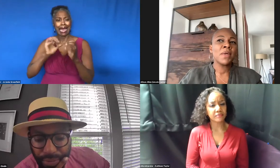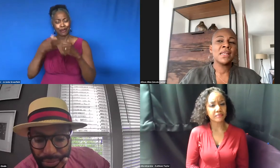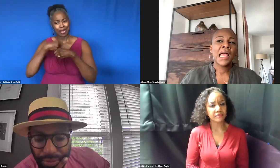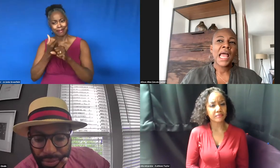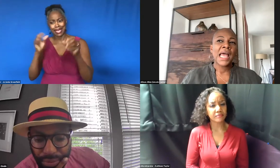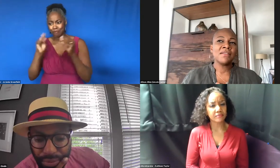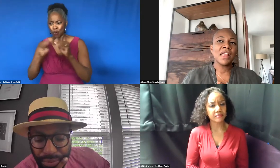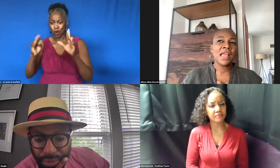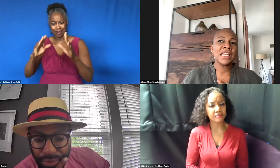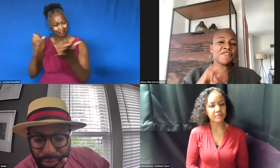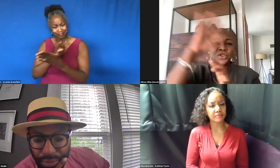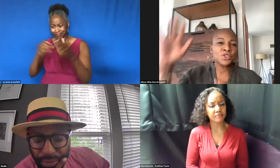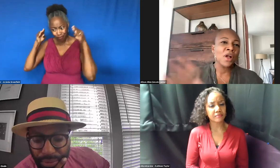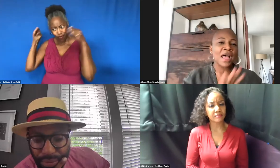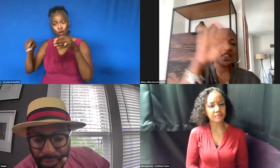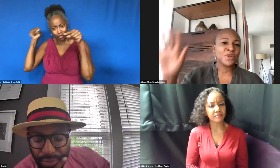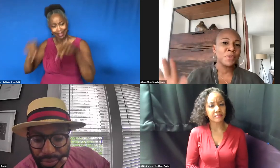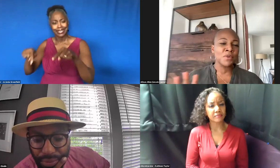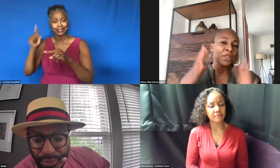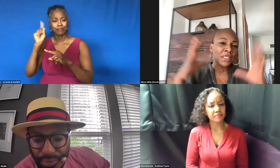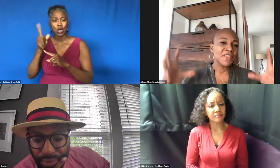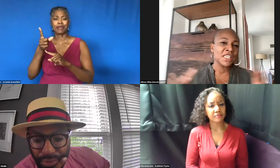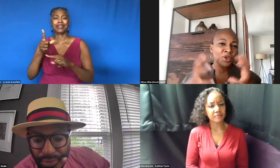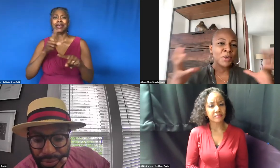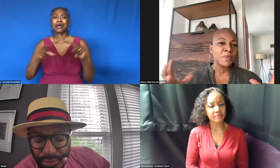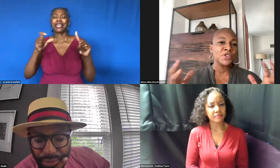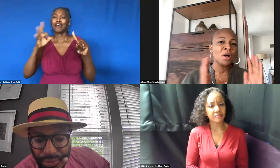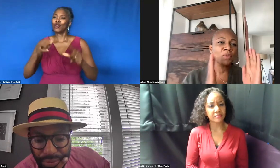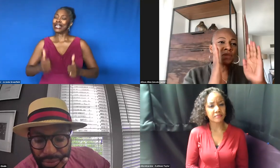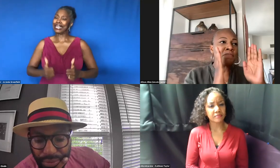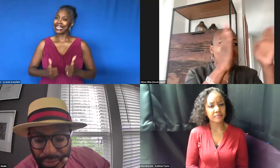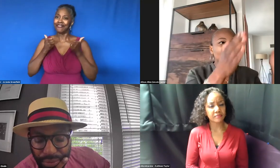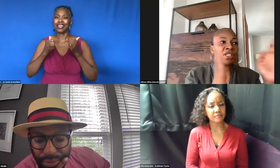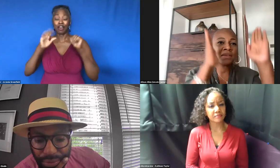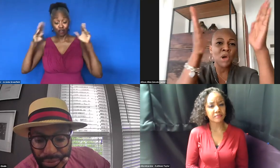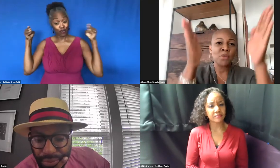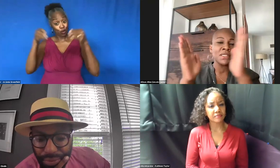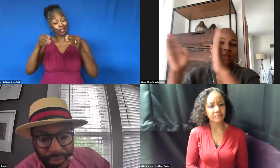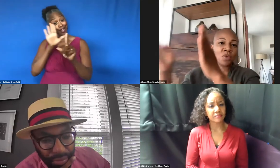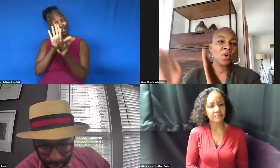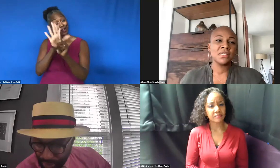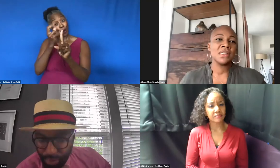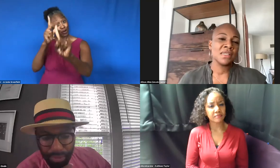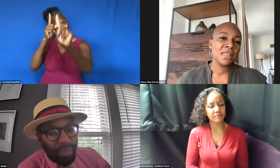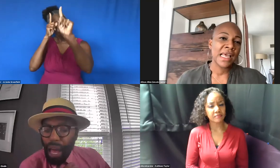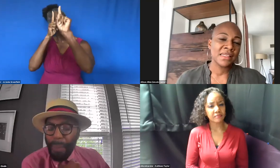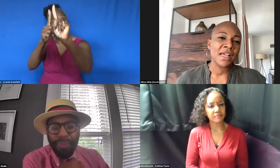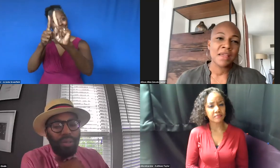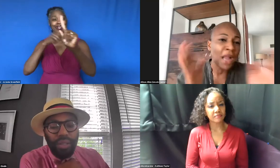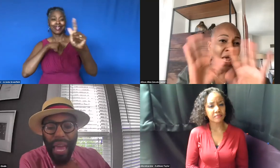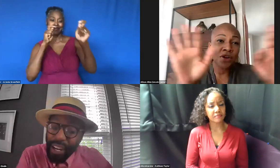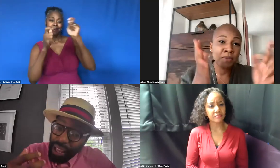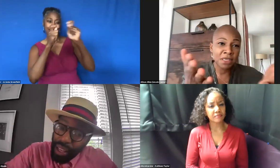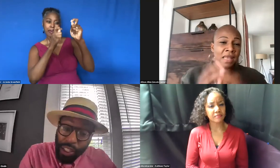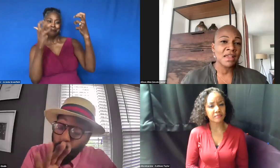for this moment? And if you're driving in your purpose, you're almost matching the moment to what's needed.